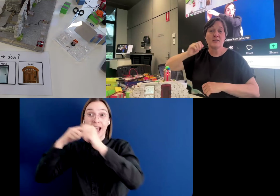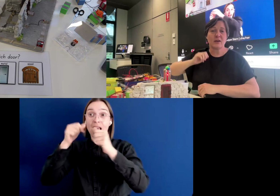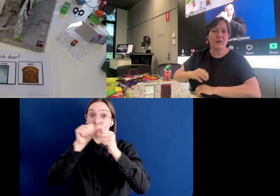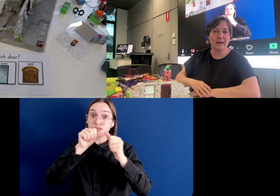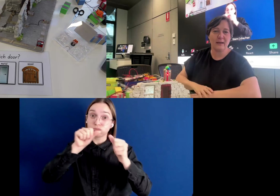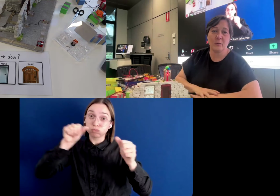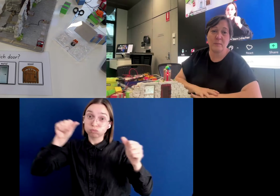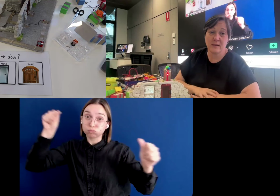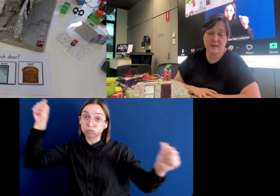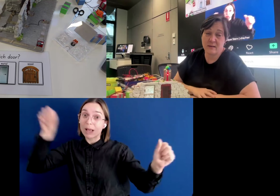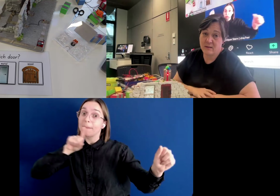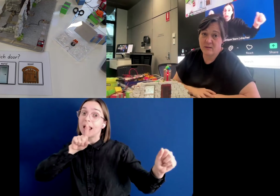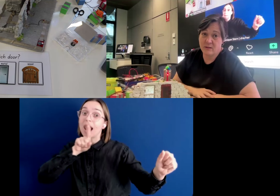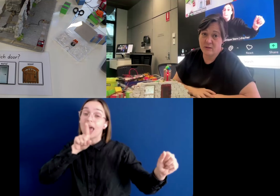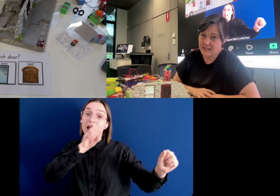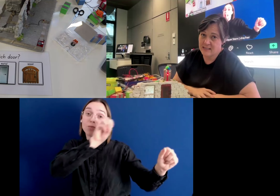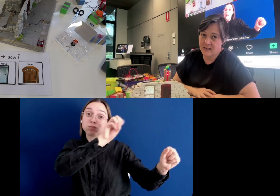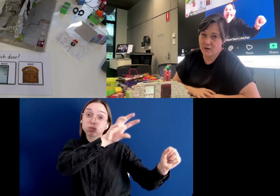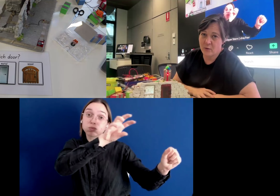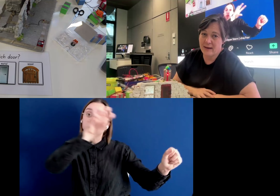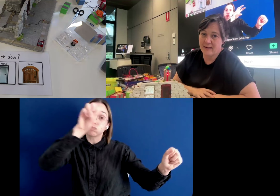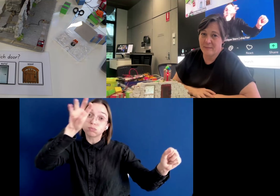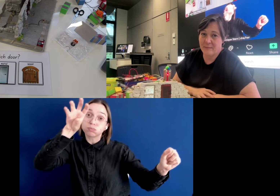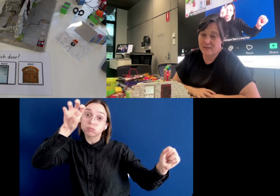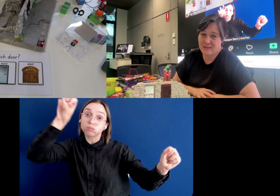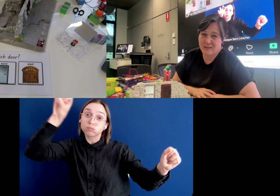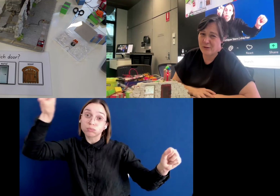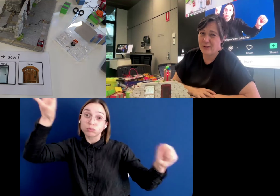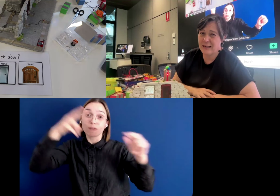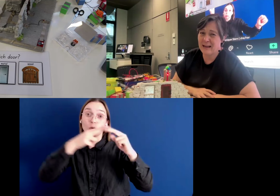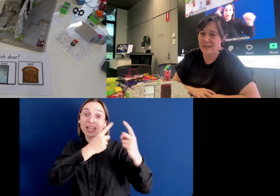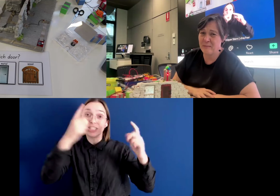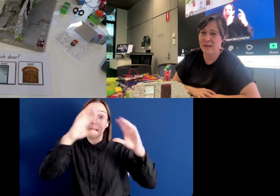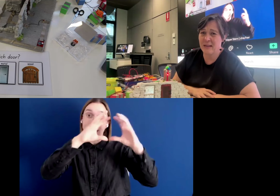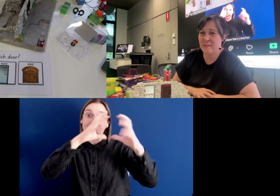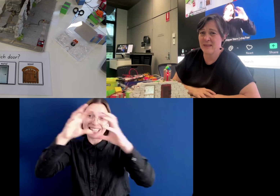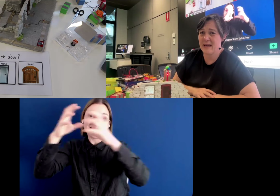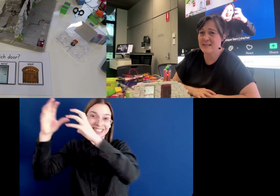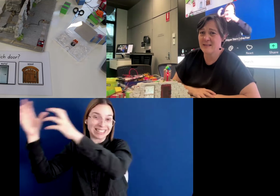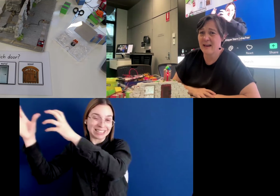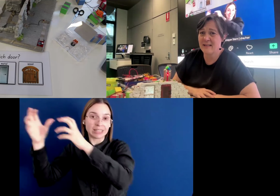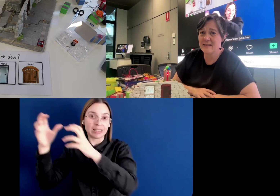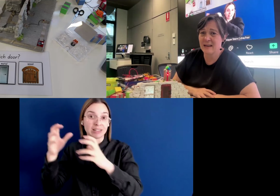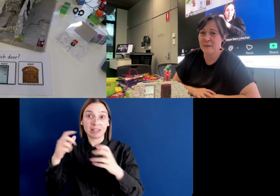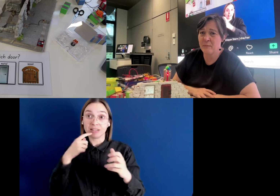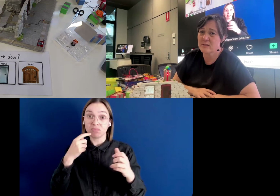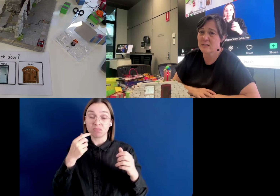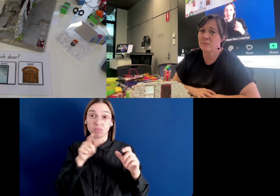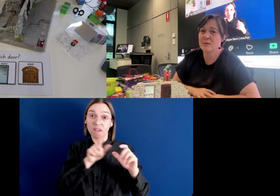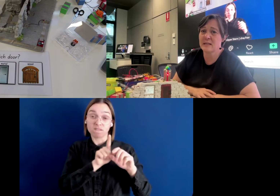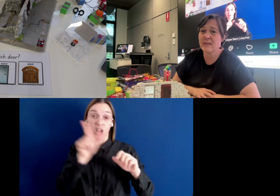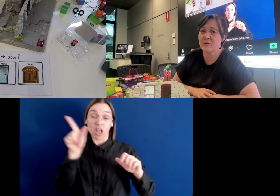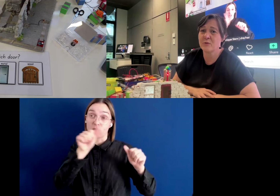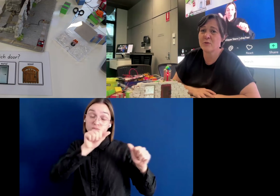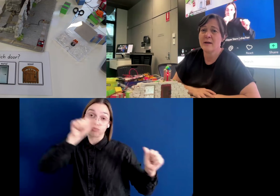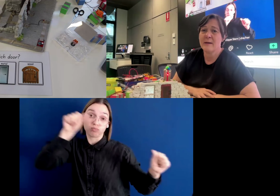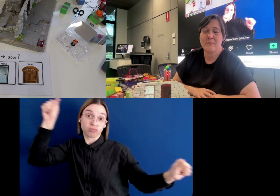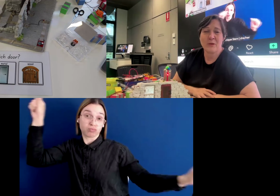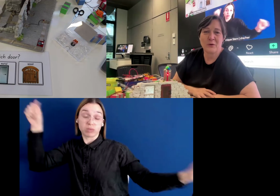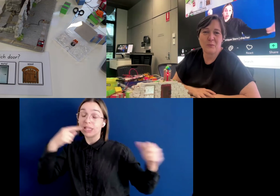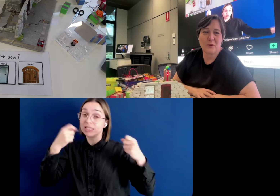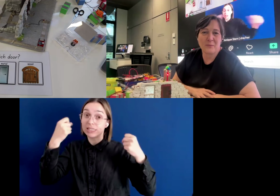meter. So it could be you need to go away and let me, you're going to have to email me the answer to that, see how many blocks you can put together